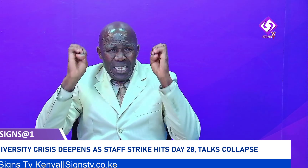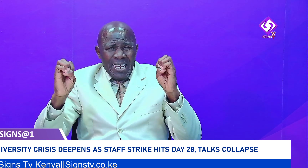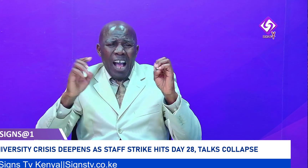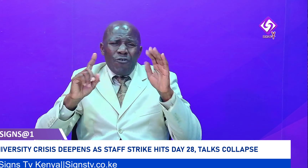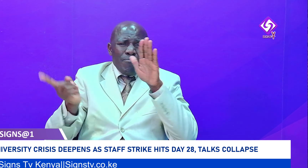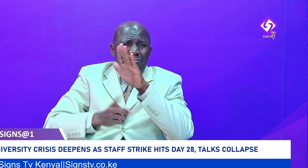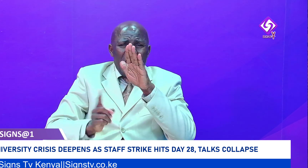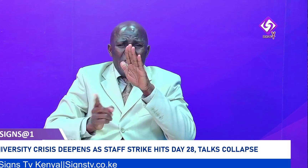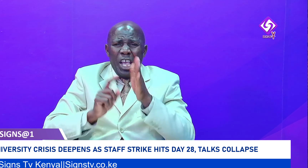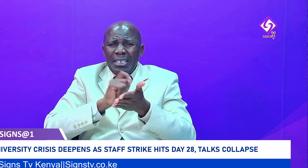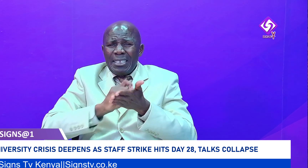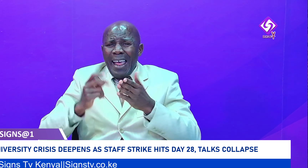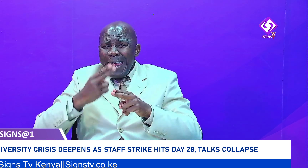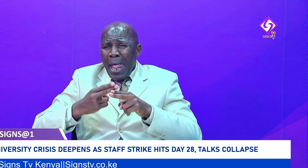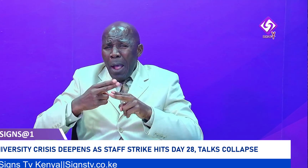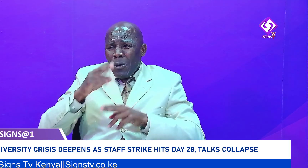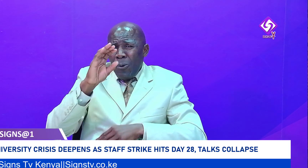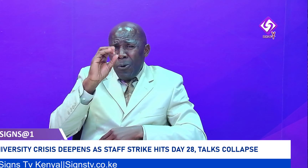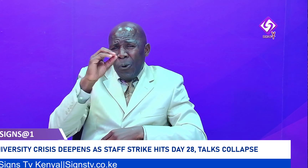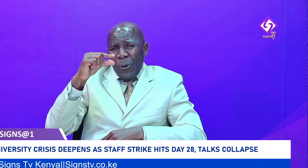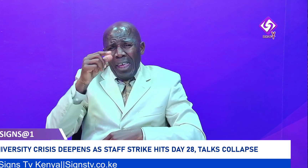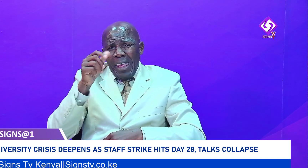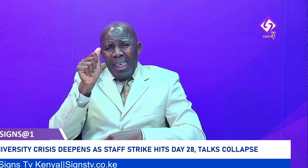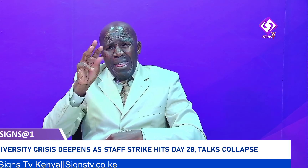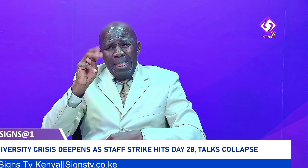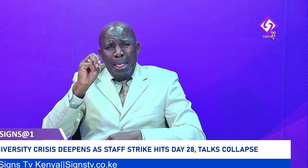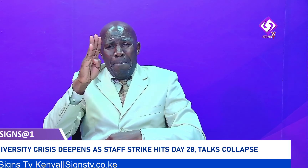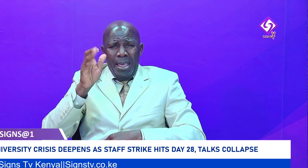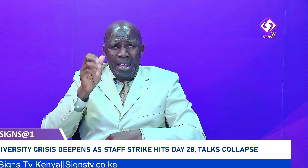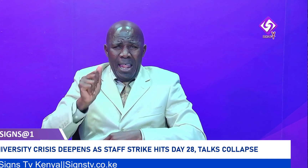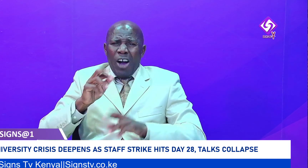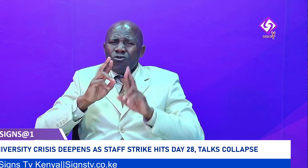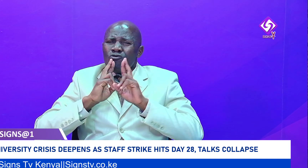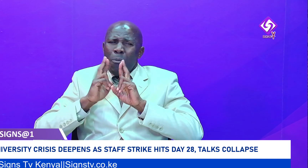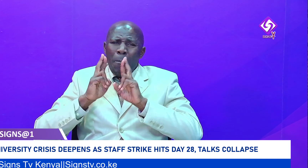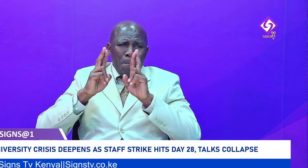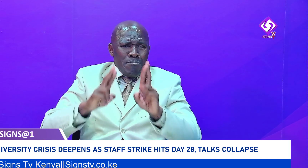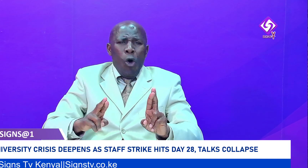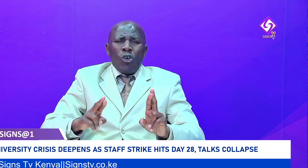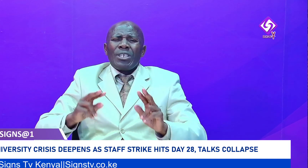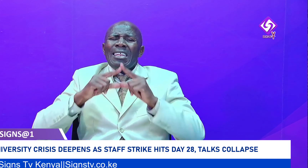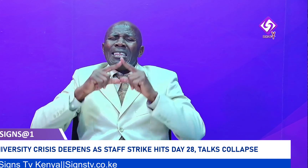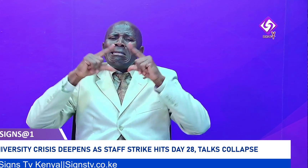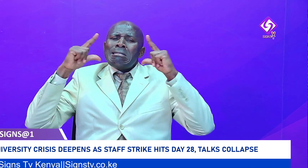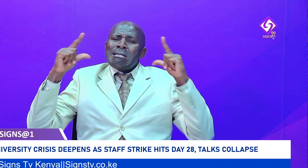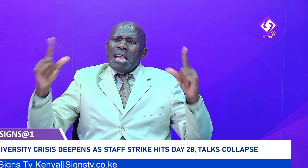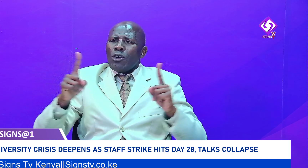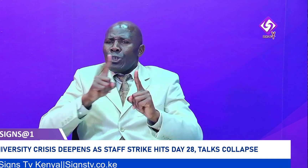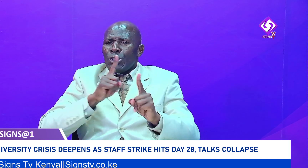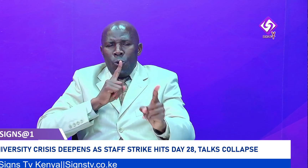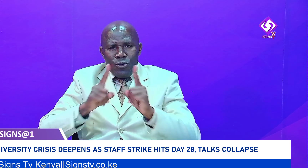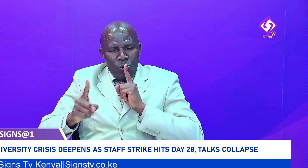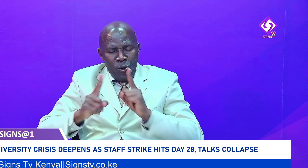Secretary Julius Ogamba described as intense